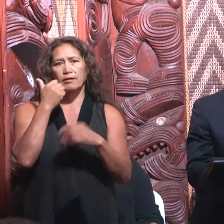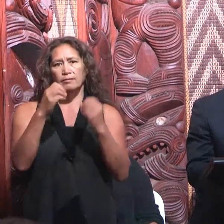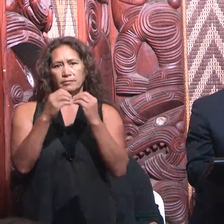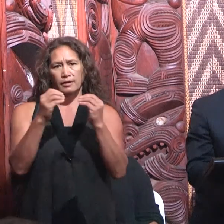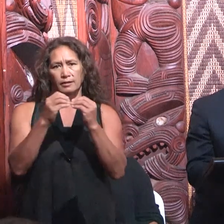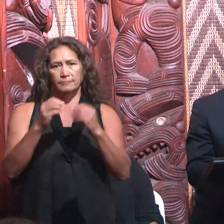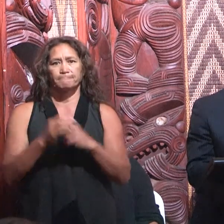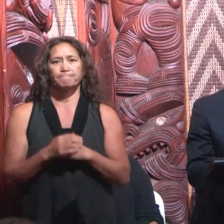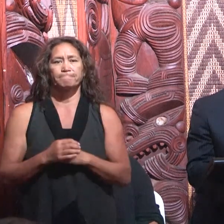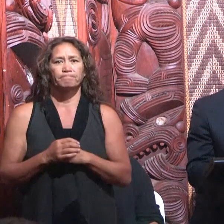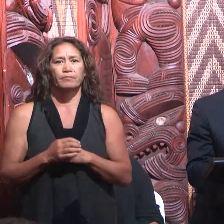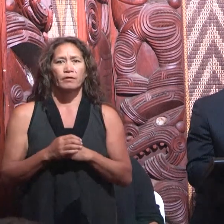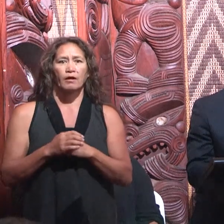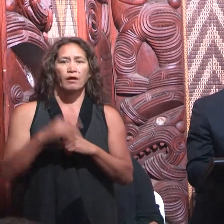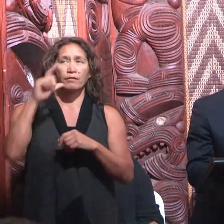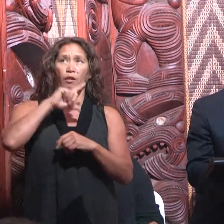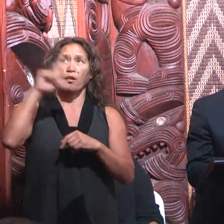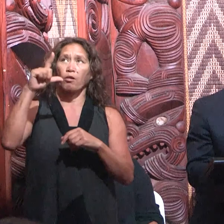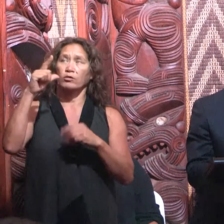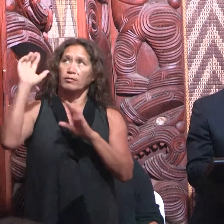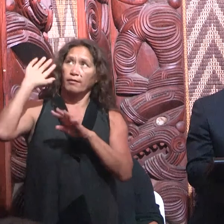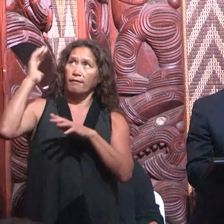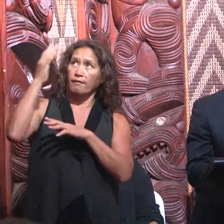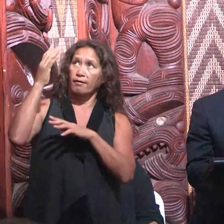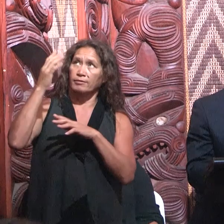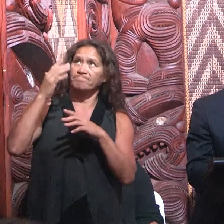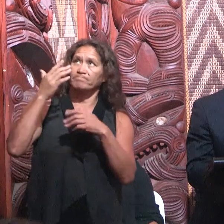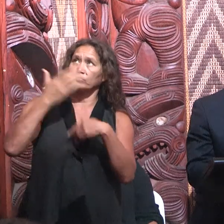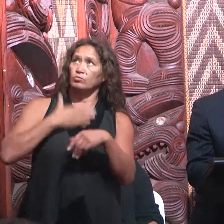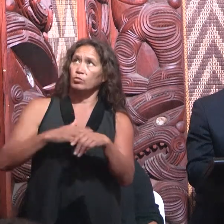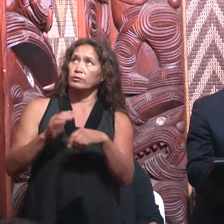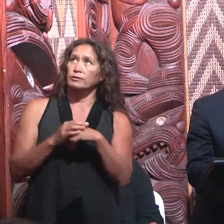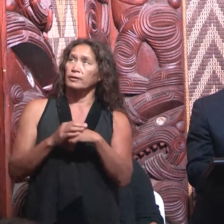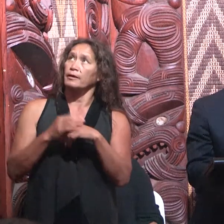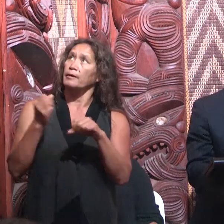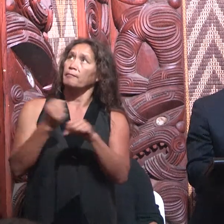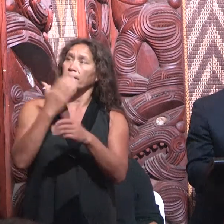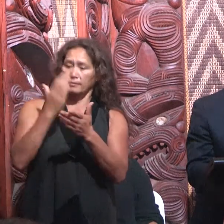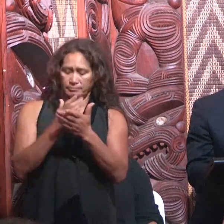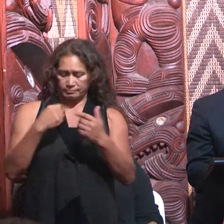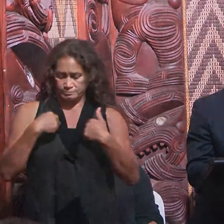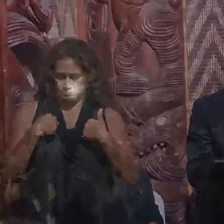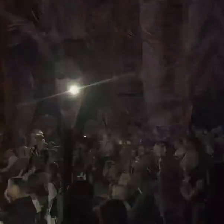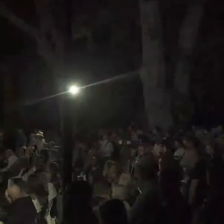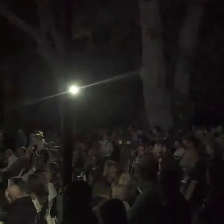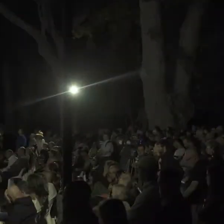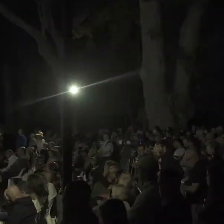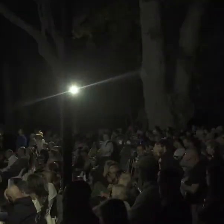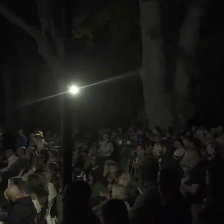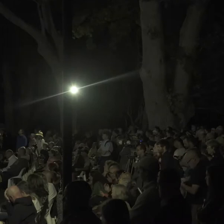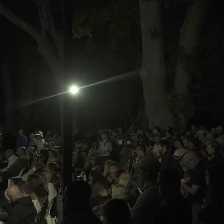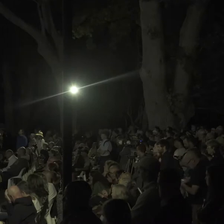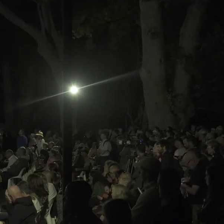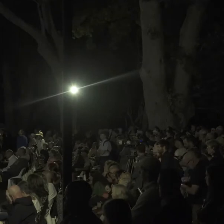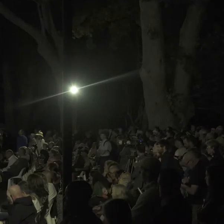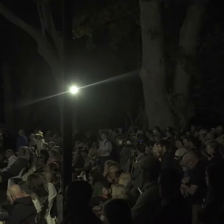The Lord is my shepherd, I shall not want. He maketh me lie down in green pastures. He leadeth me